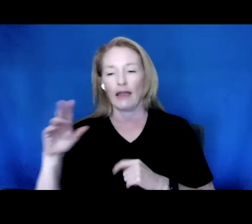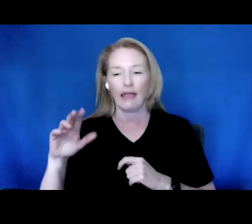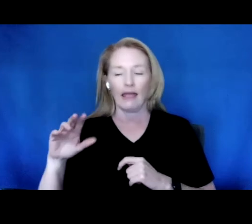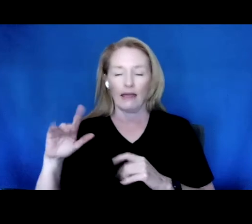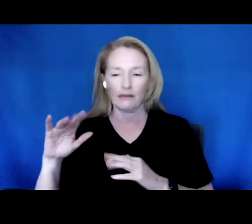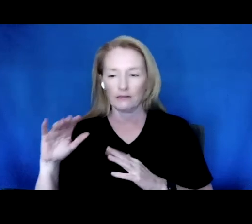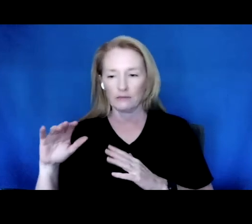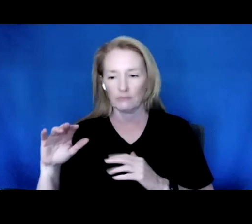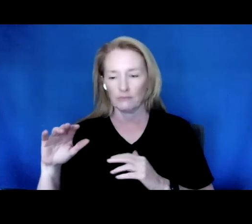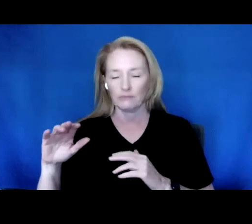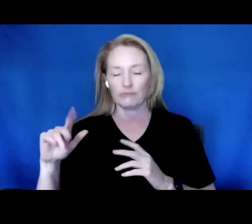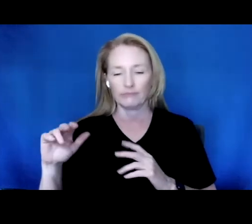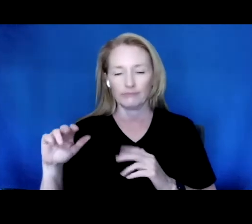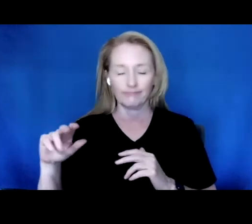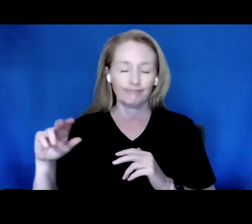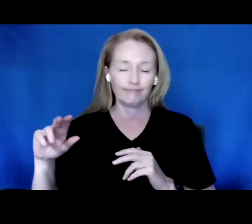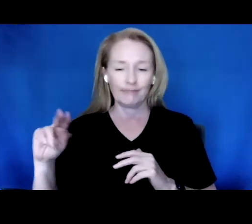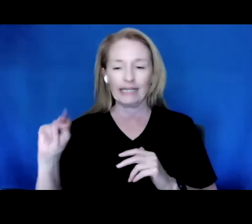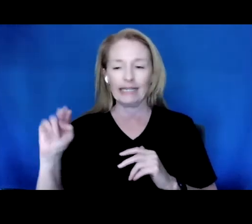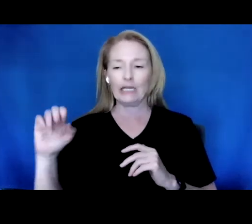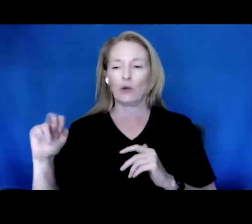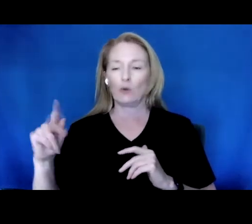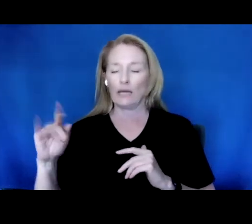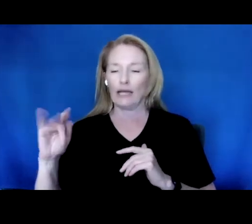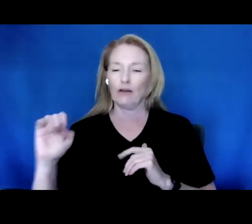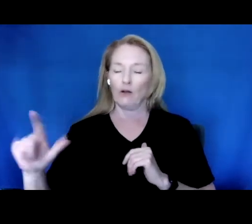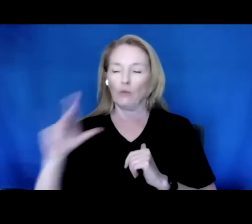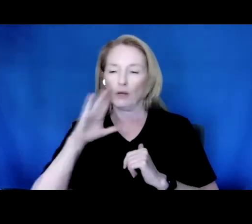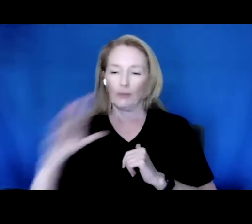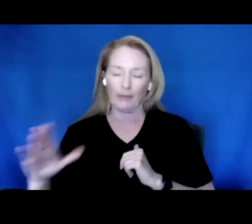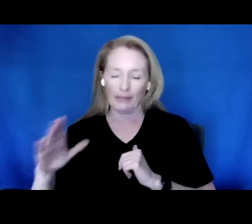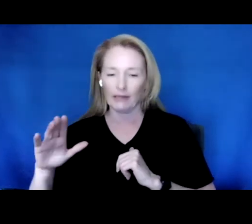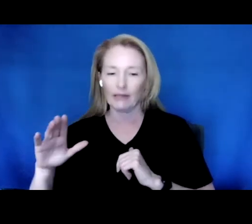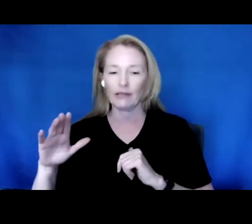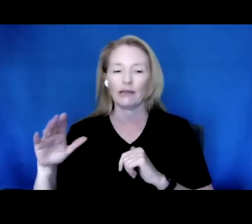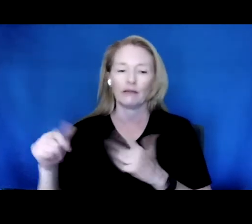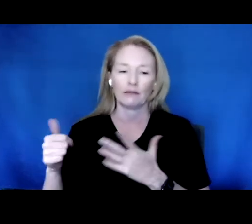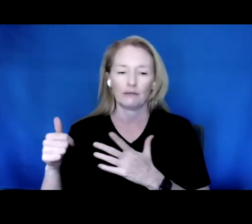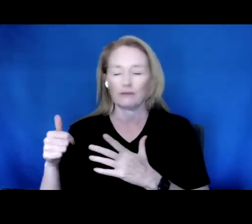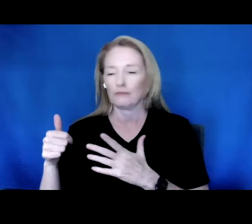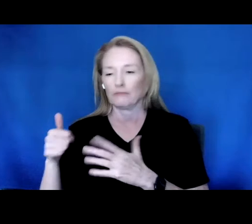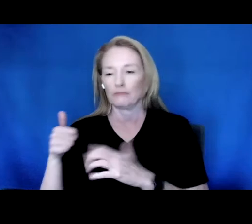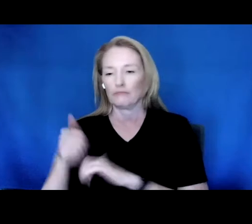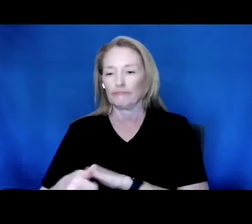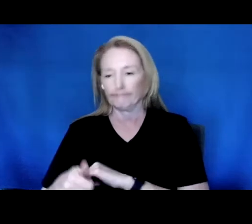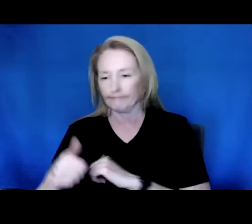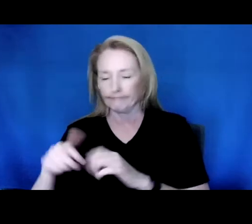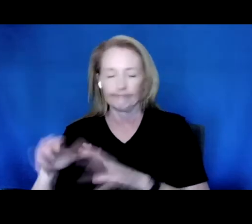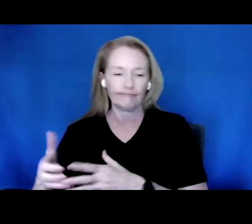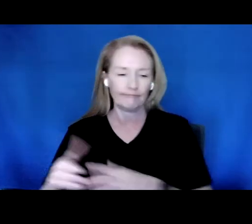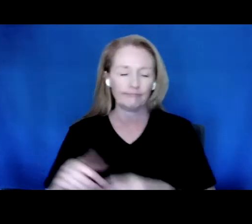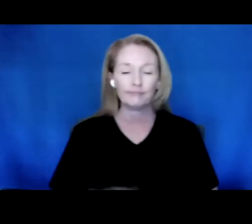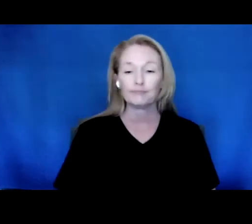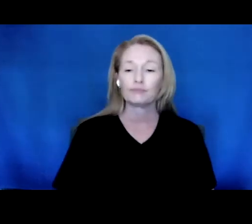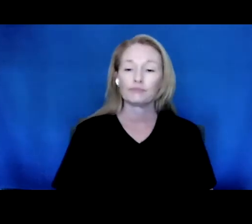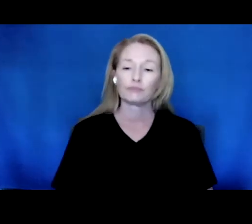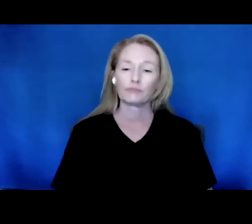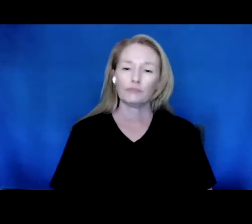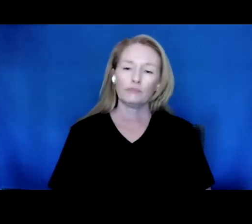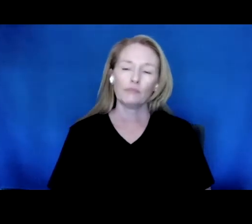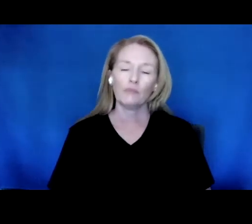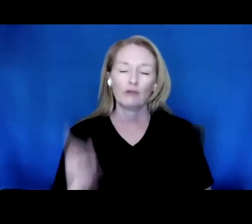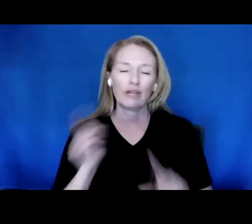So each of these 4 periods of risks come with its own set of prevention and risk factors. And these are just